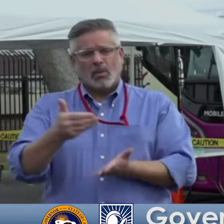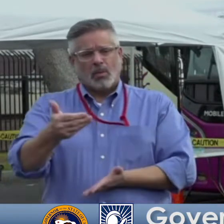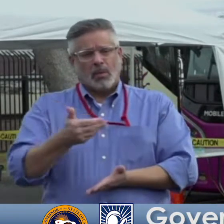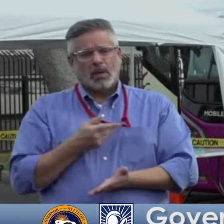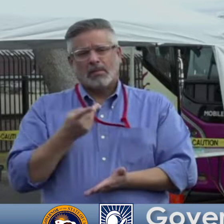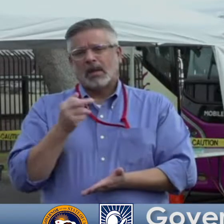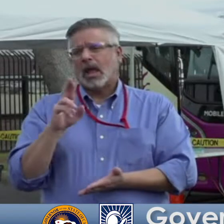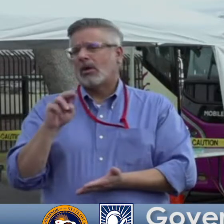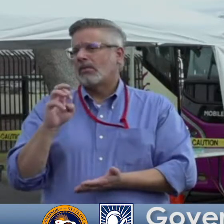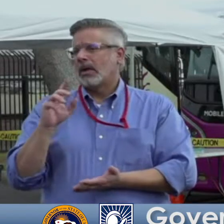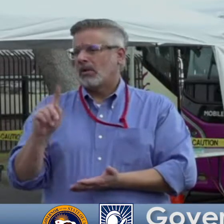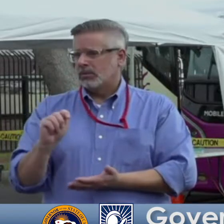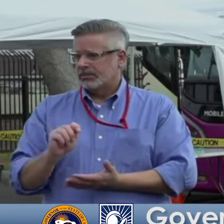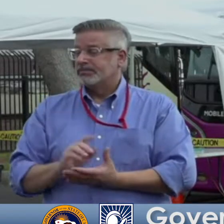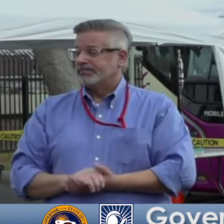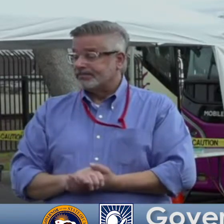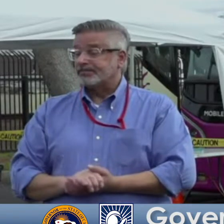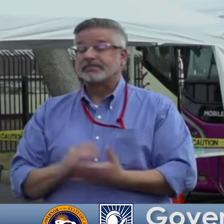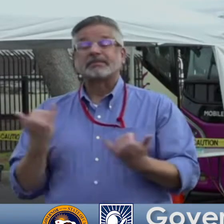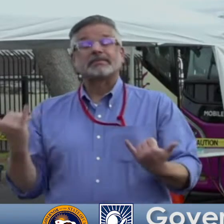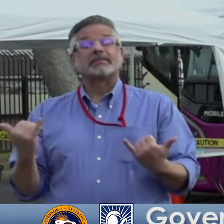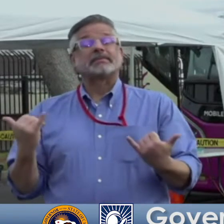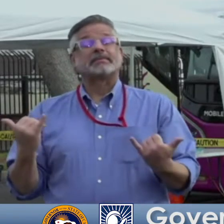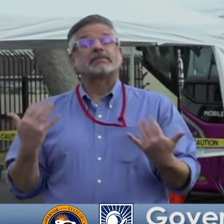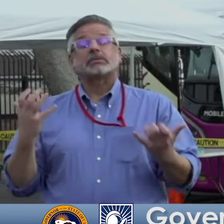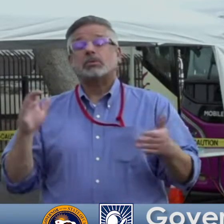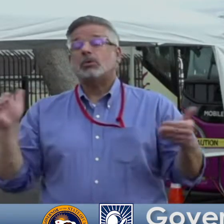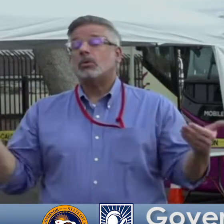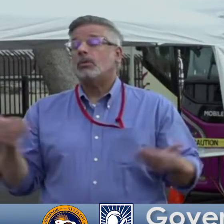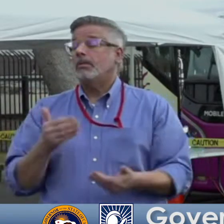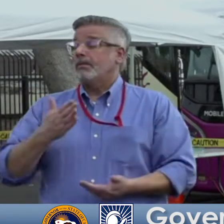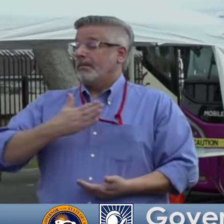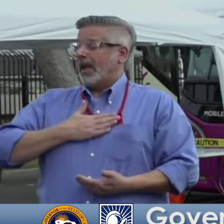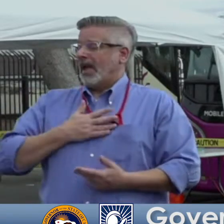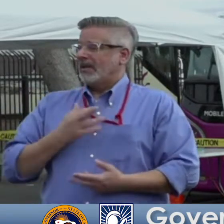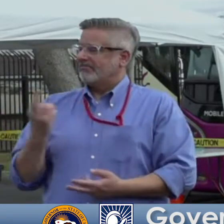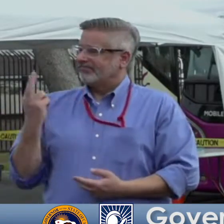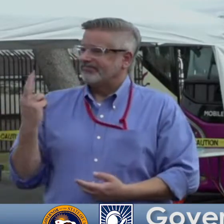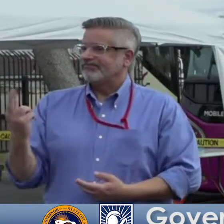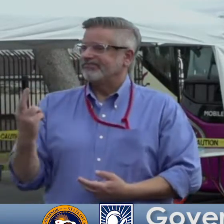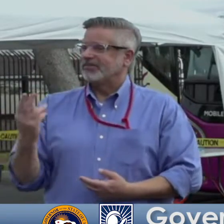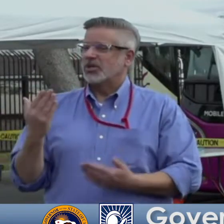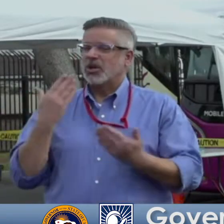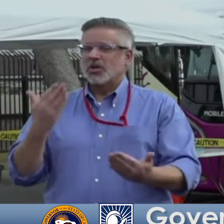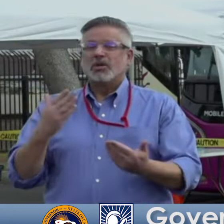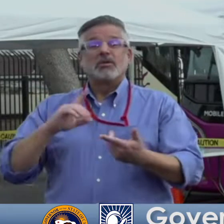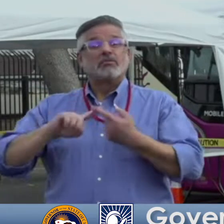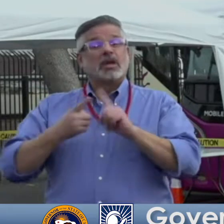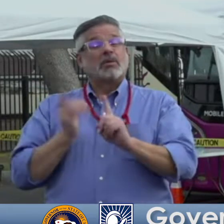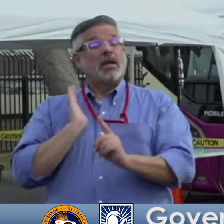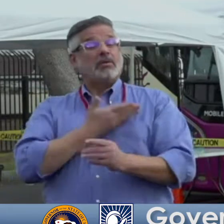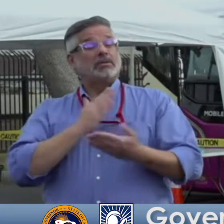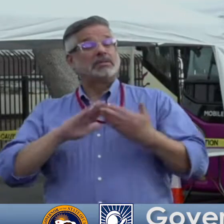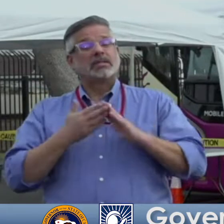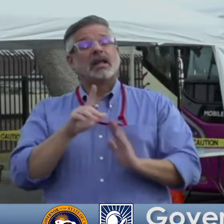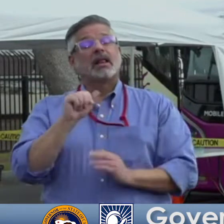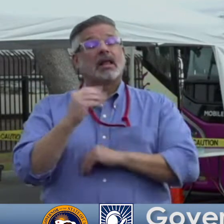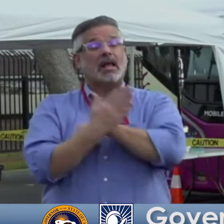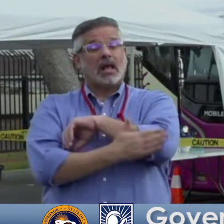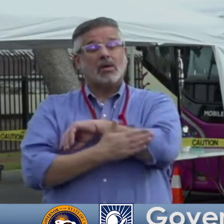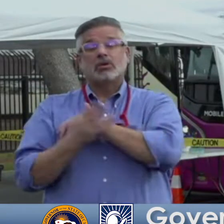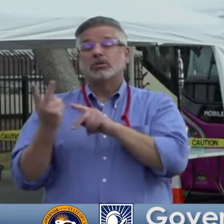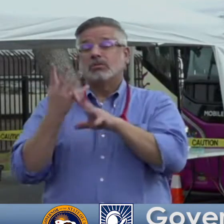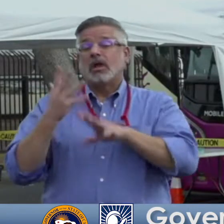to Paramount. Now, I'd like to introduce my very good friend and a very good friend to our city, Los Angeles